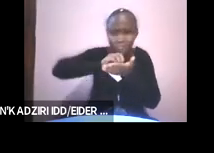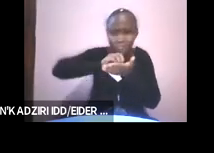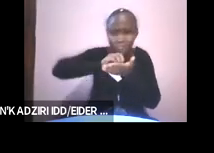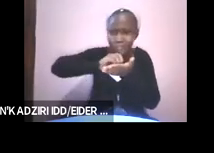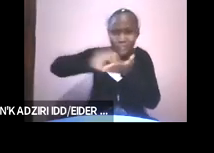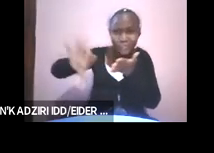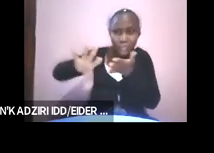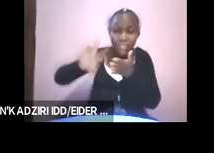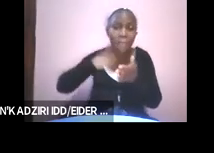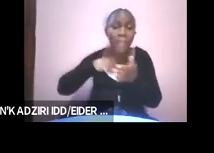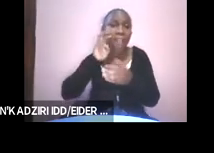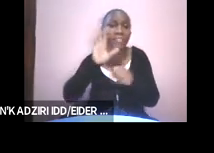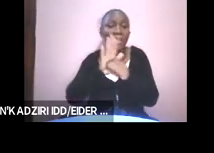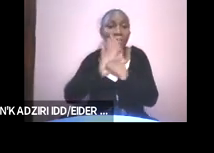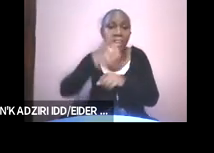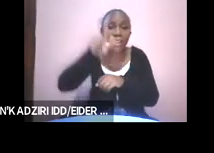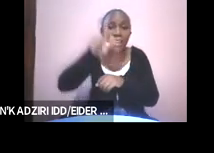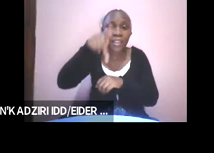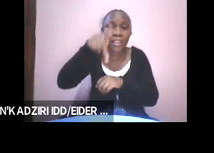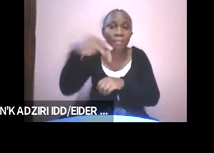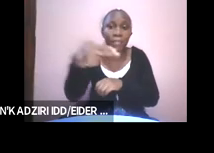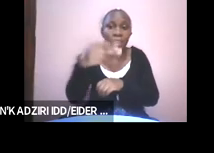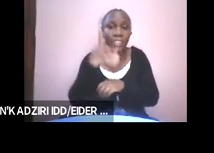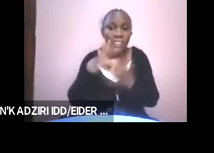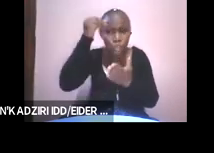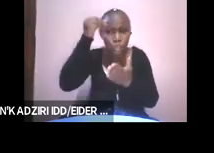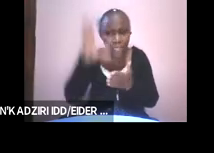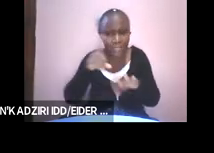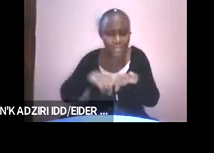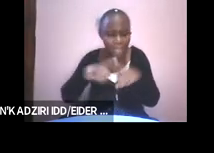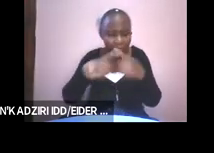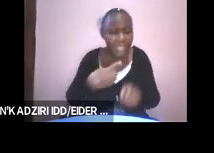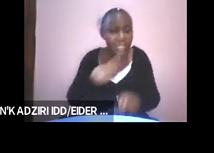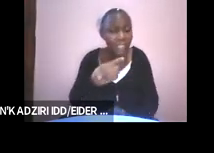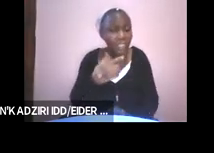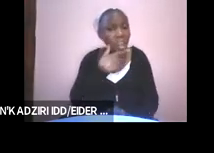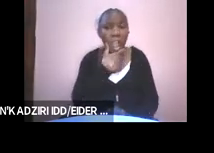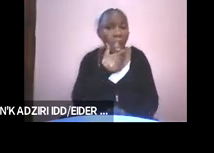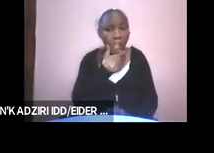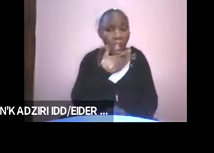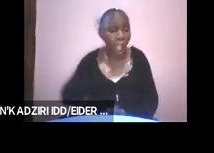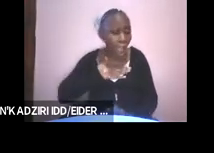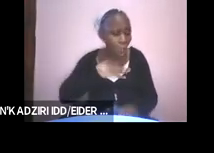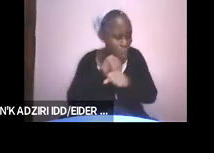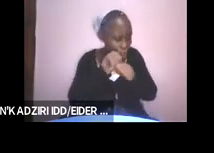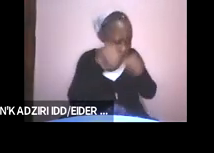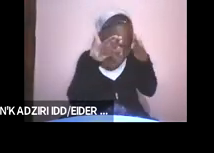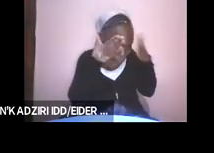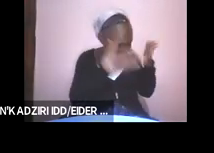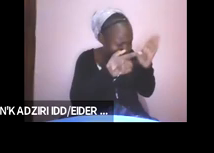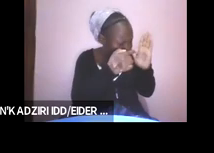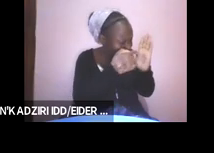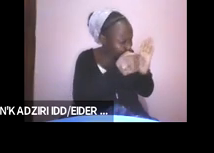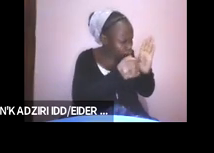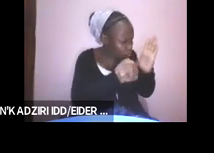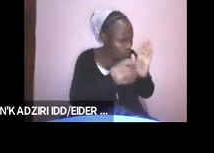when they enter the PhD journey, they're being told, this is how we do it here, and forget about your moral standards because this doesn't